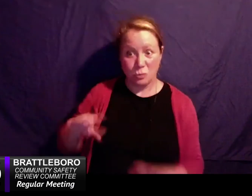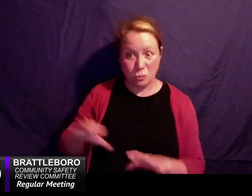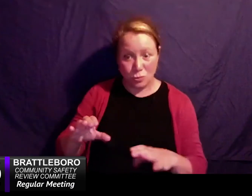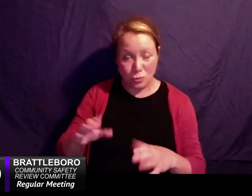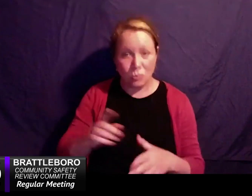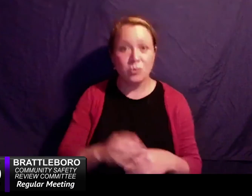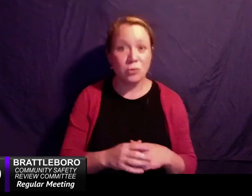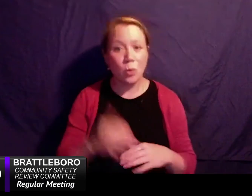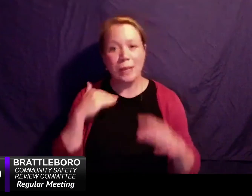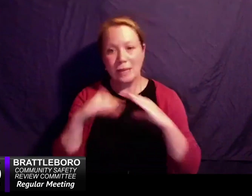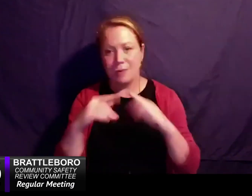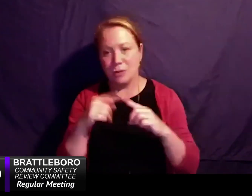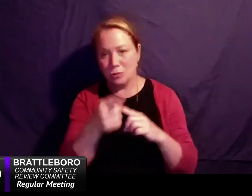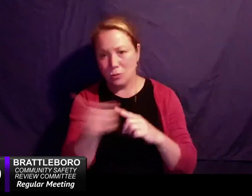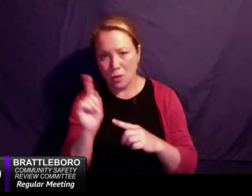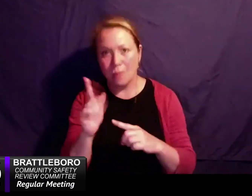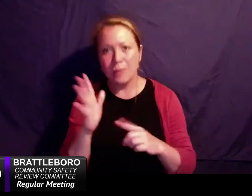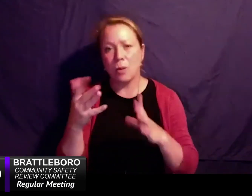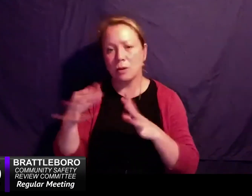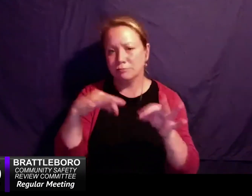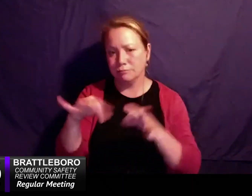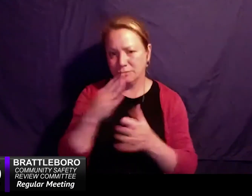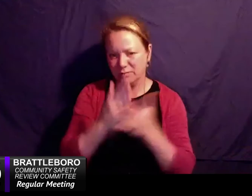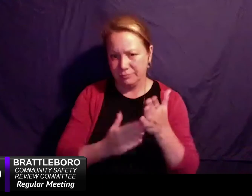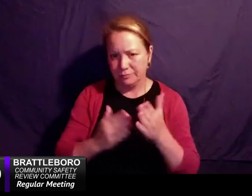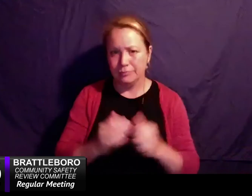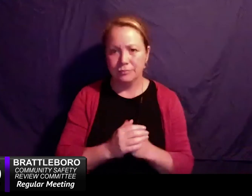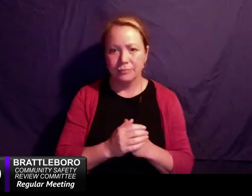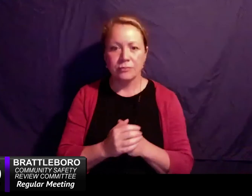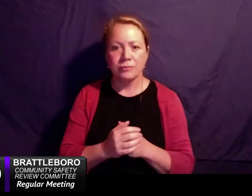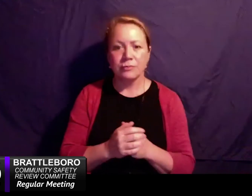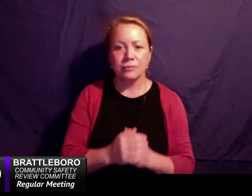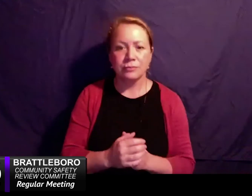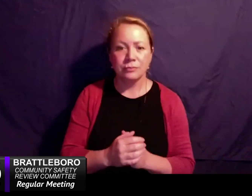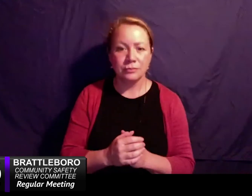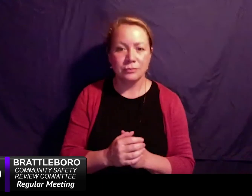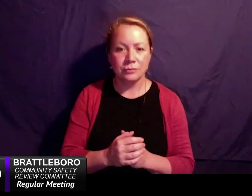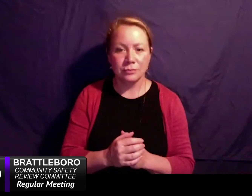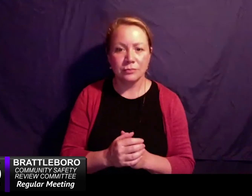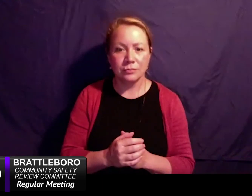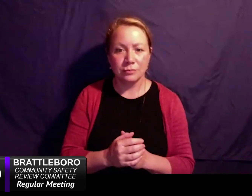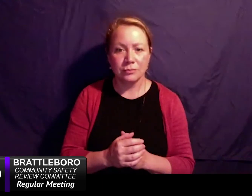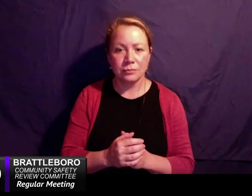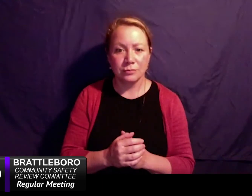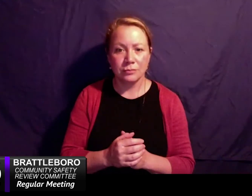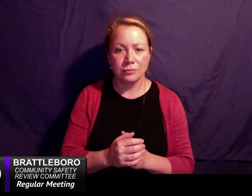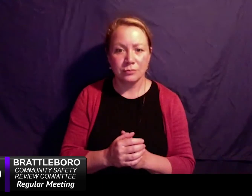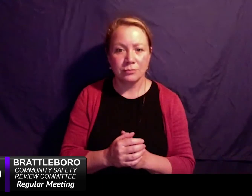email to you all. But I want to just go over a couple of parts of that now, because